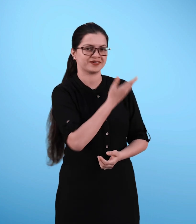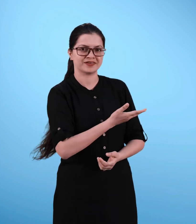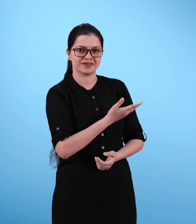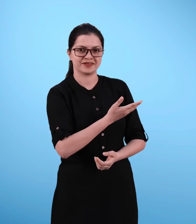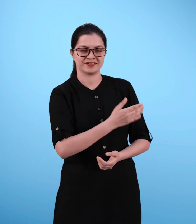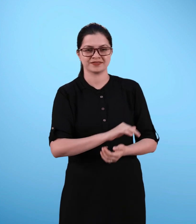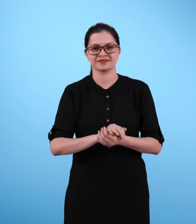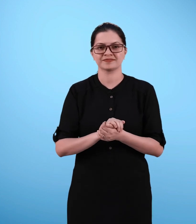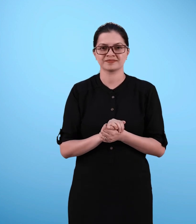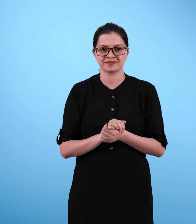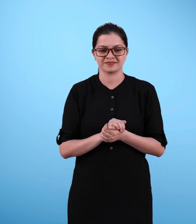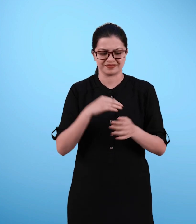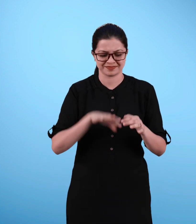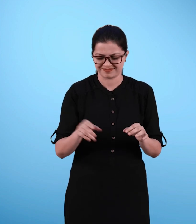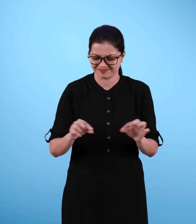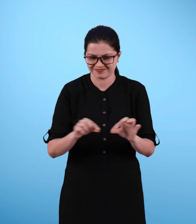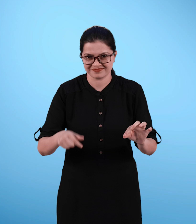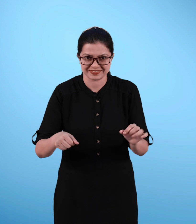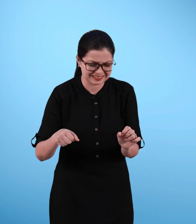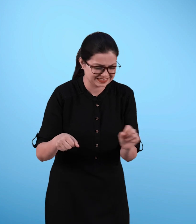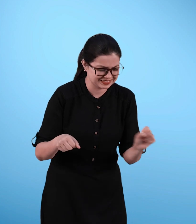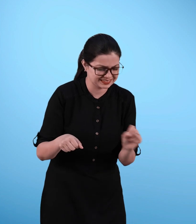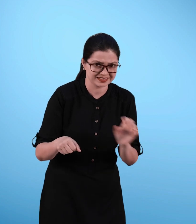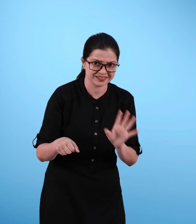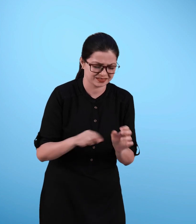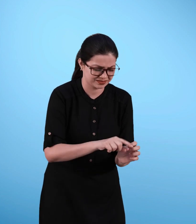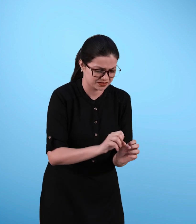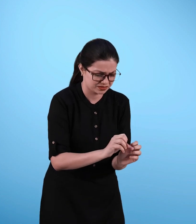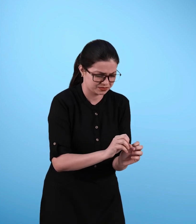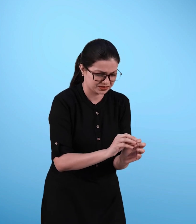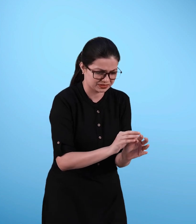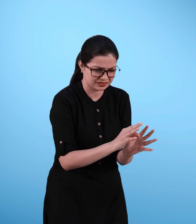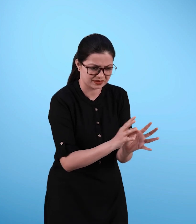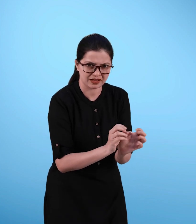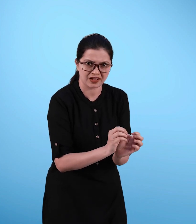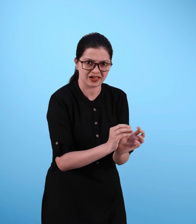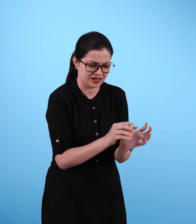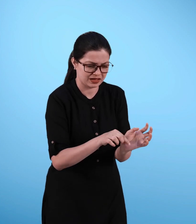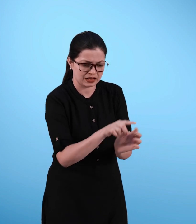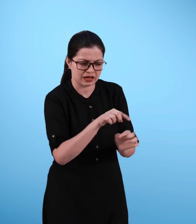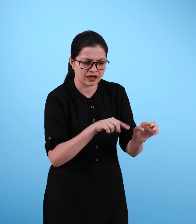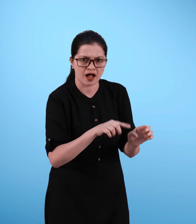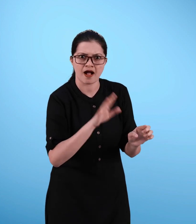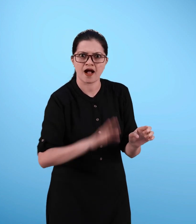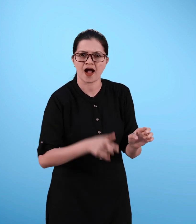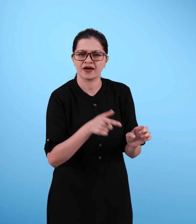Do you find that at this end the yarn splits up into thin strands?